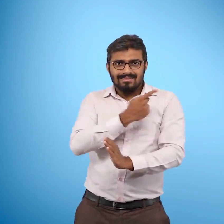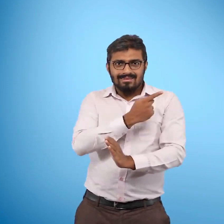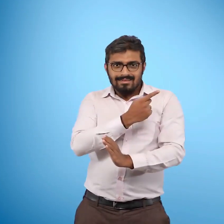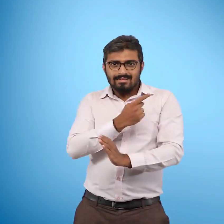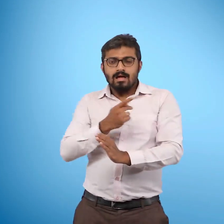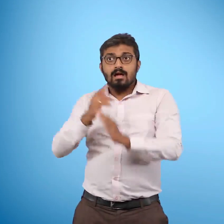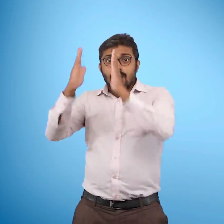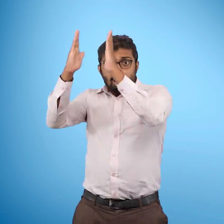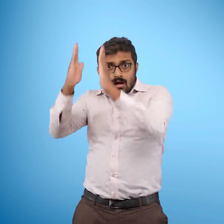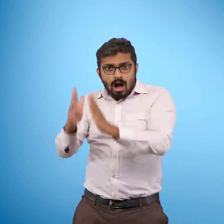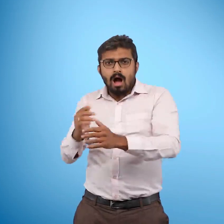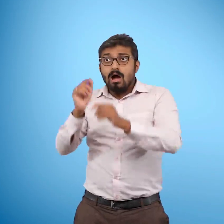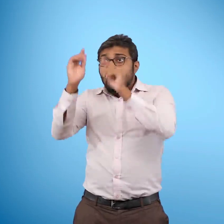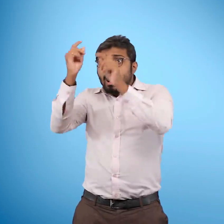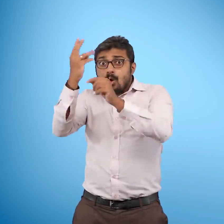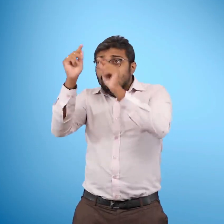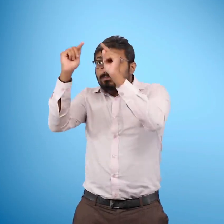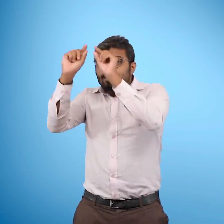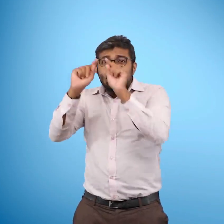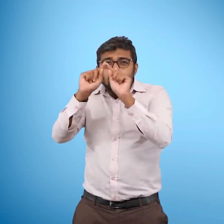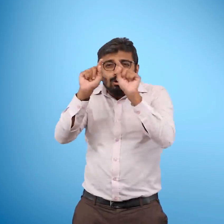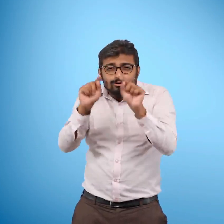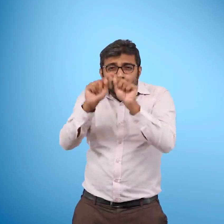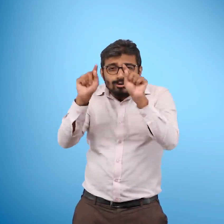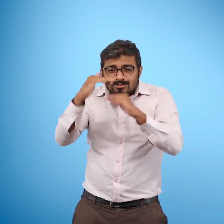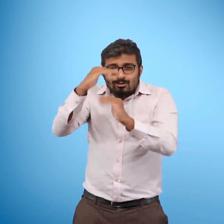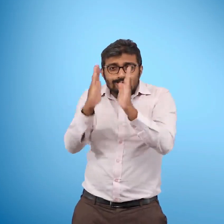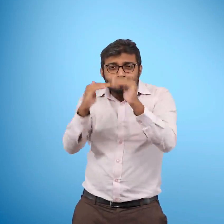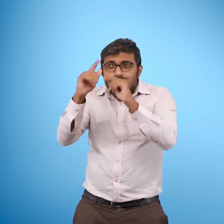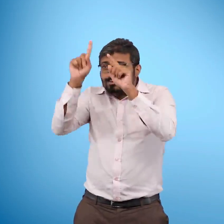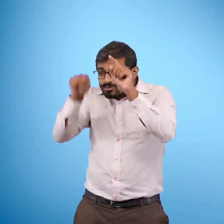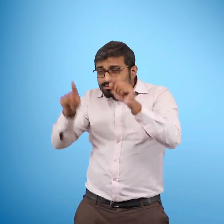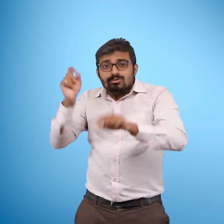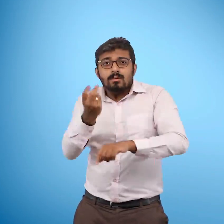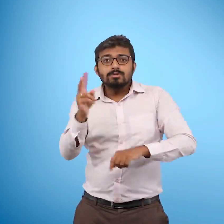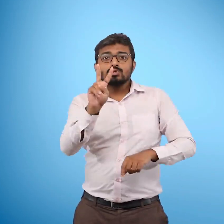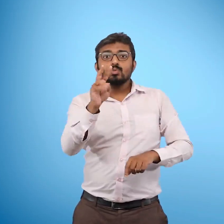the grid here, a rectangle made of 20 boxes is drawn.